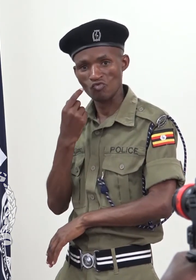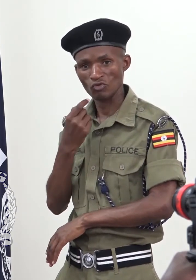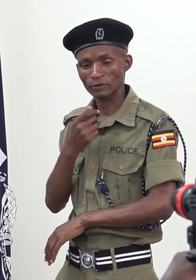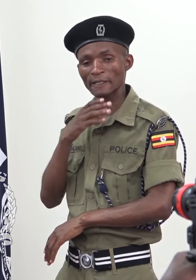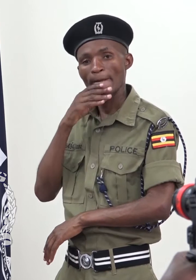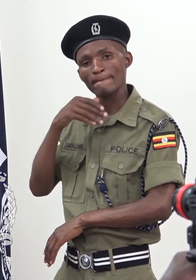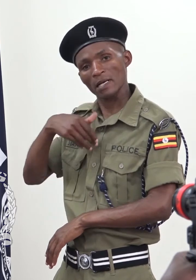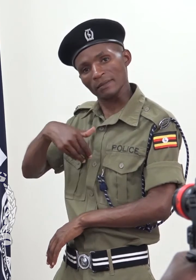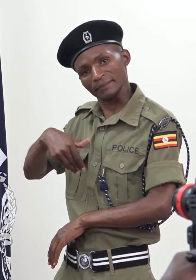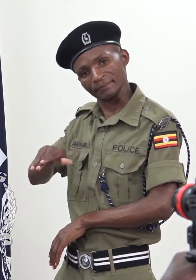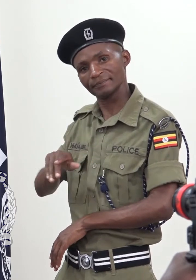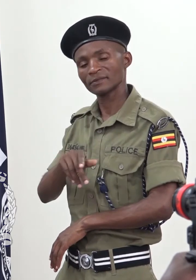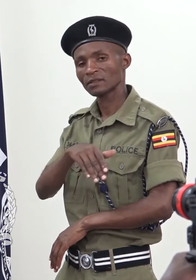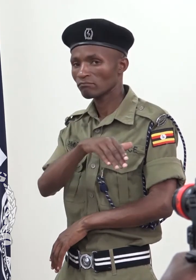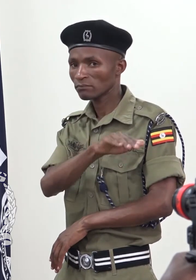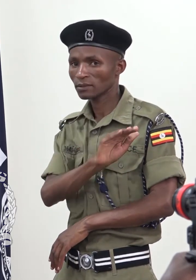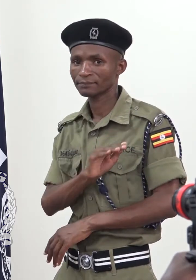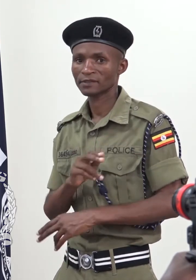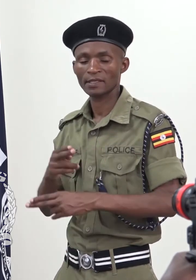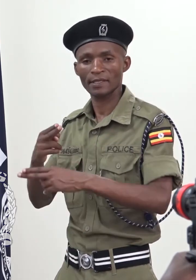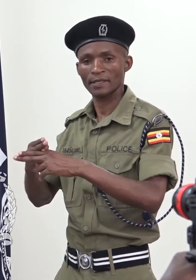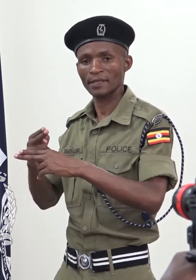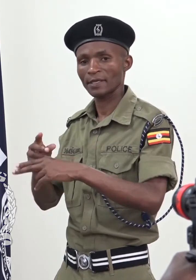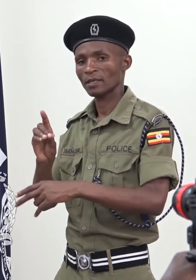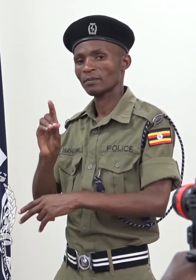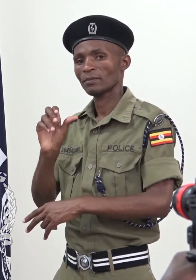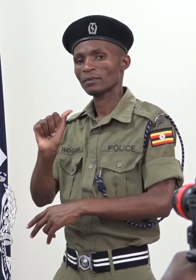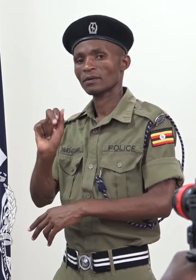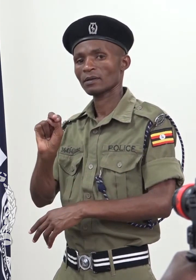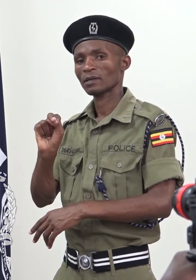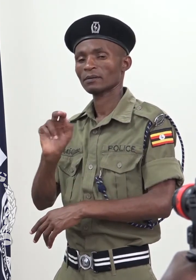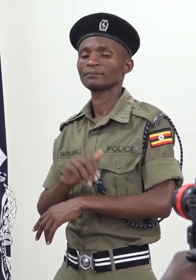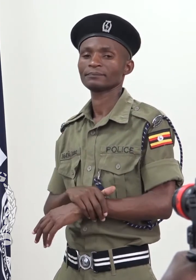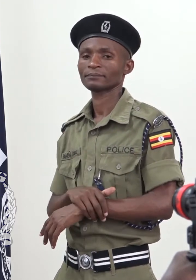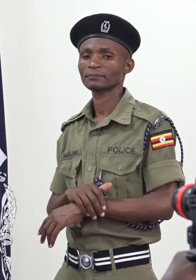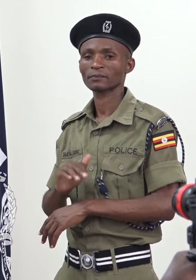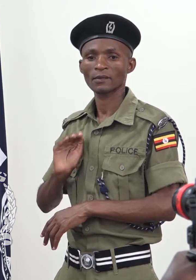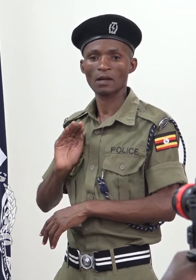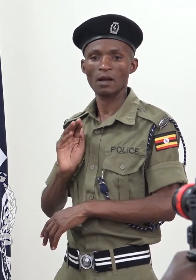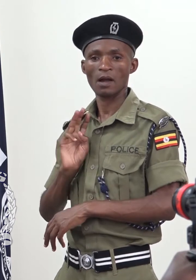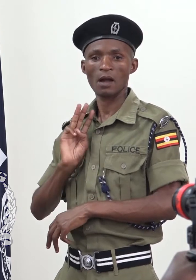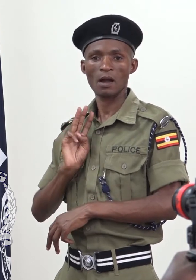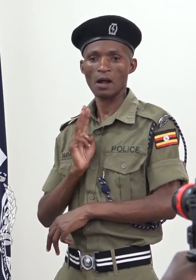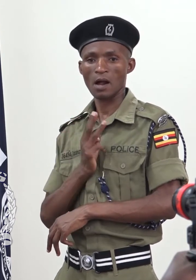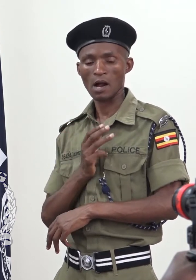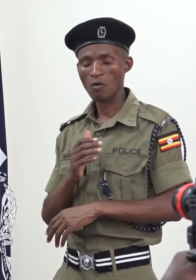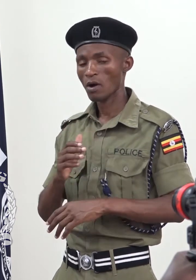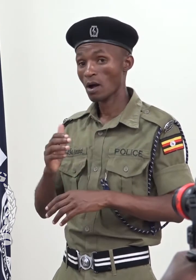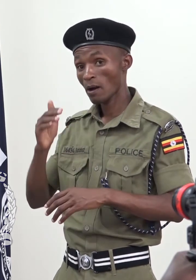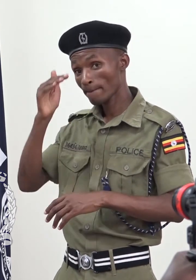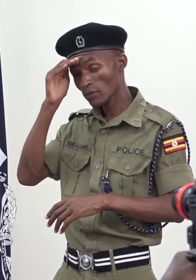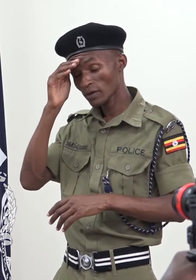husband, a one called Nabasa Dan. So our police in Kampala Metropolitan Eastern